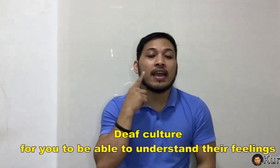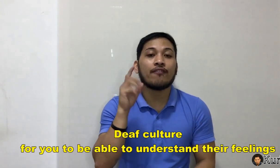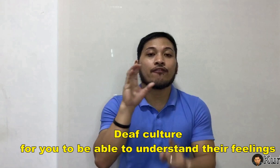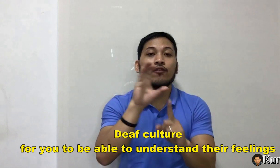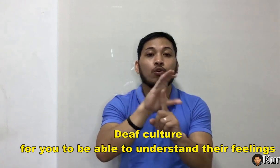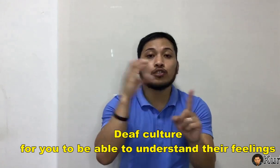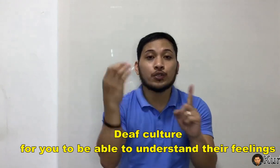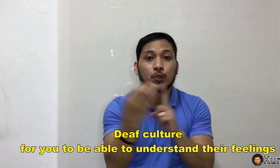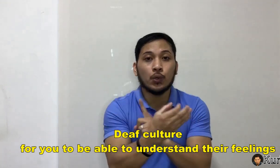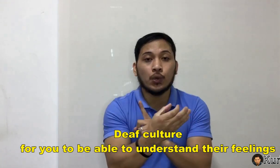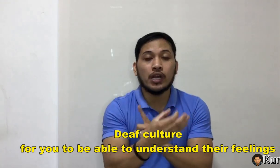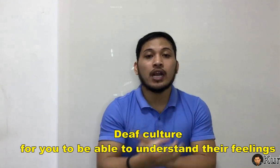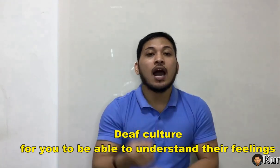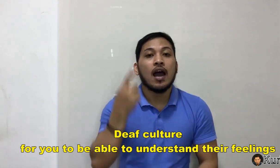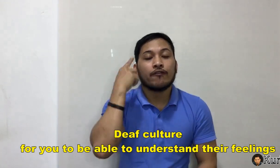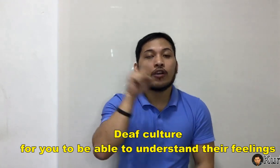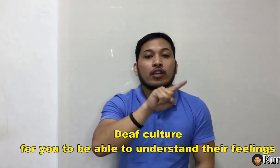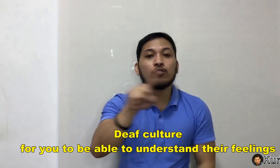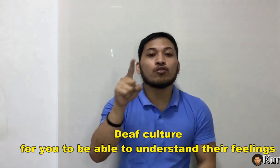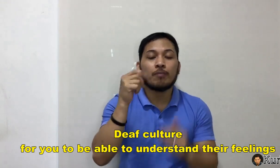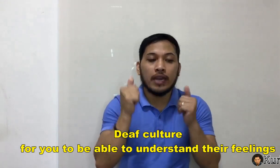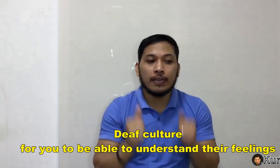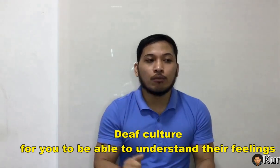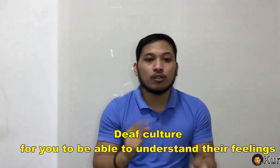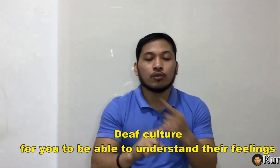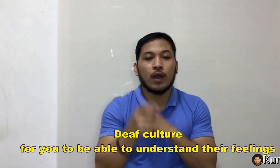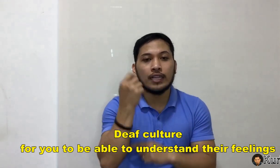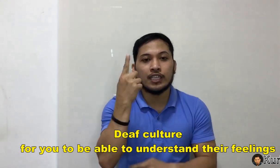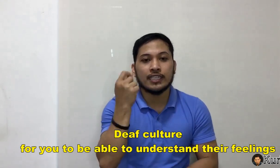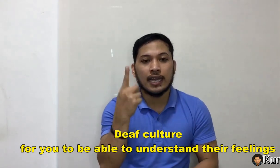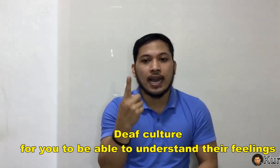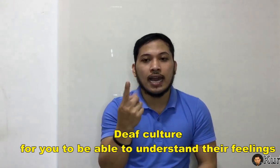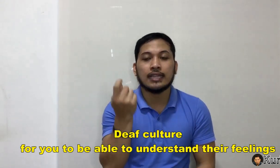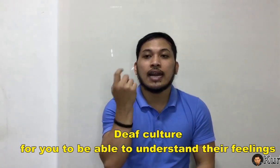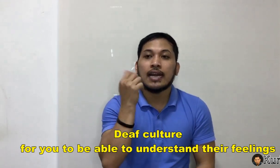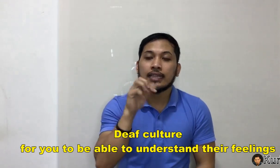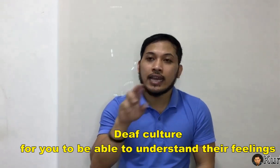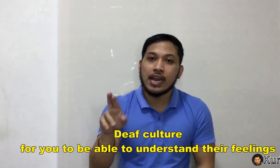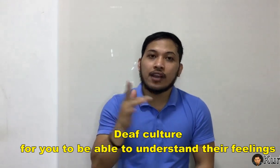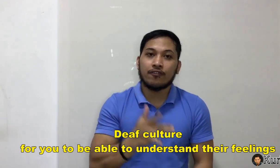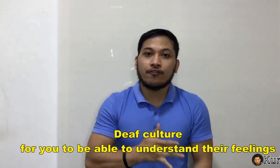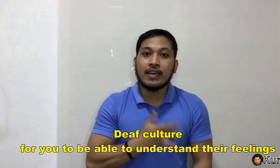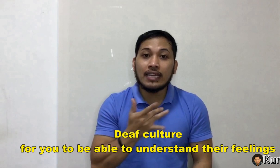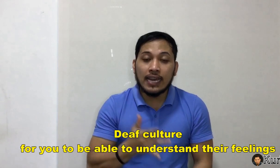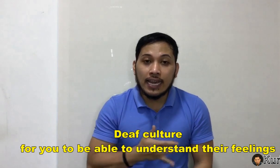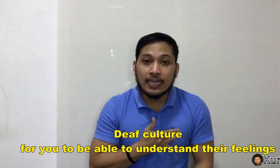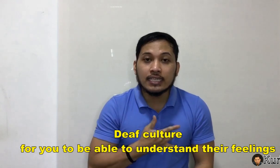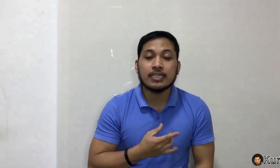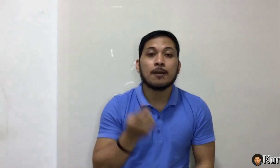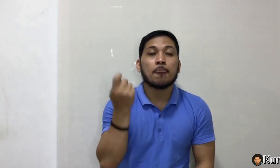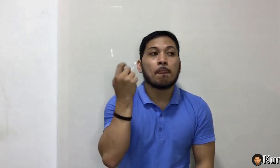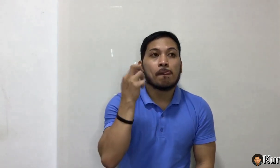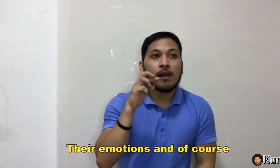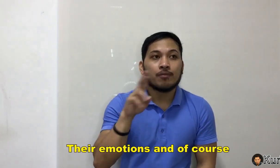deaf culture, for you to be able to understand their feelings,